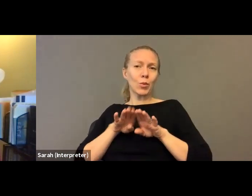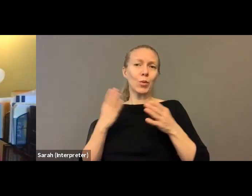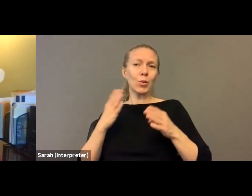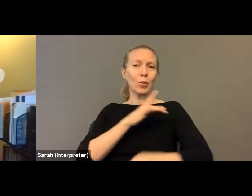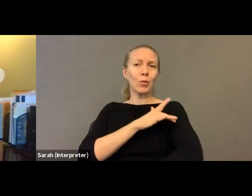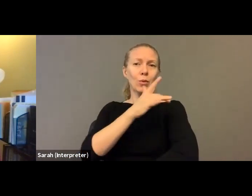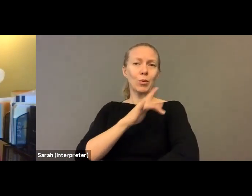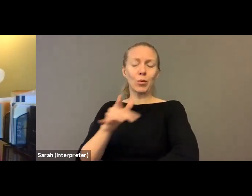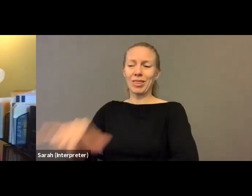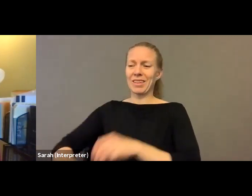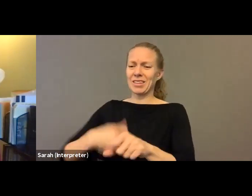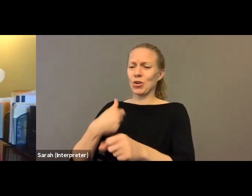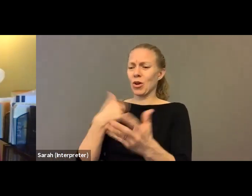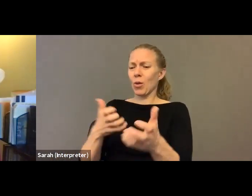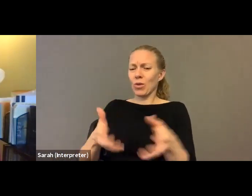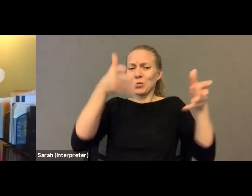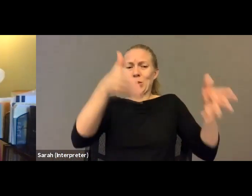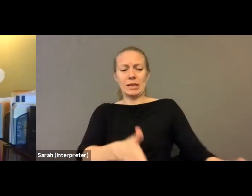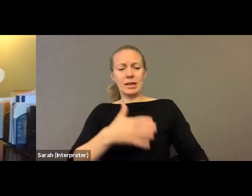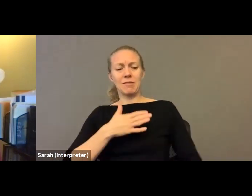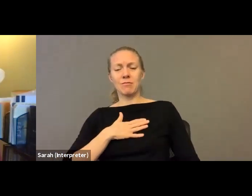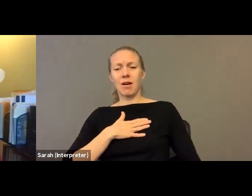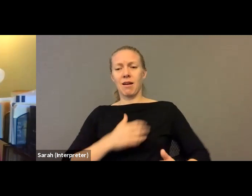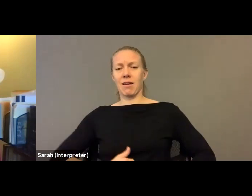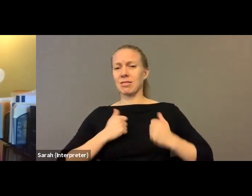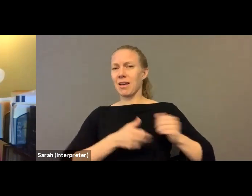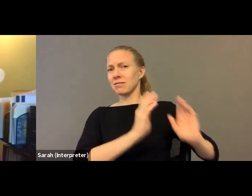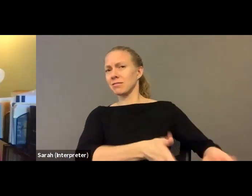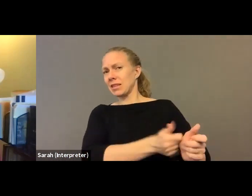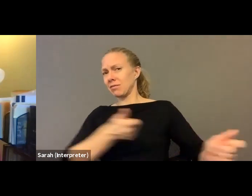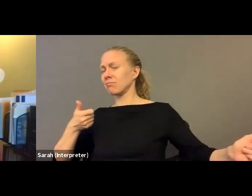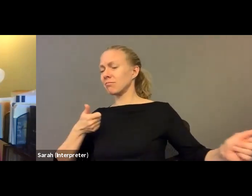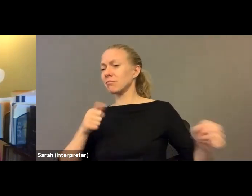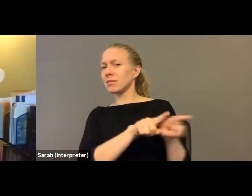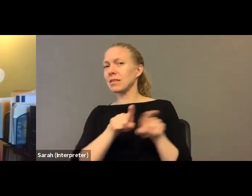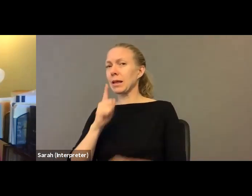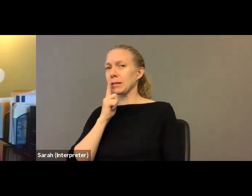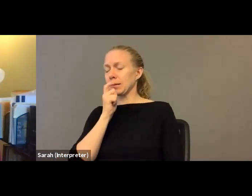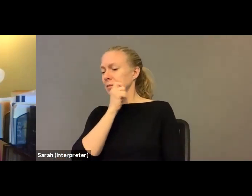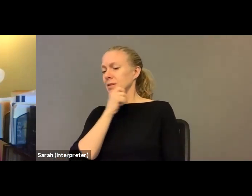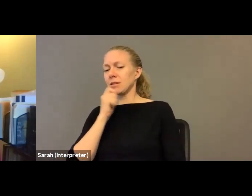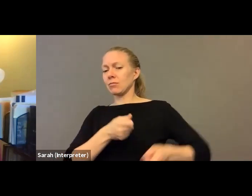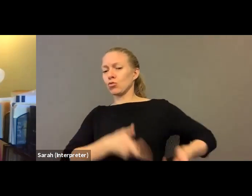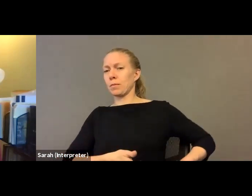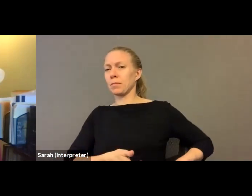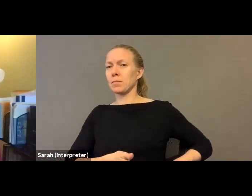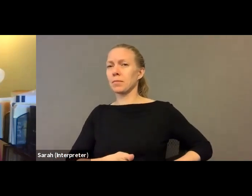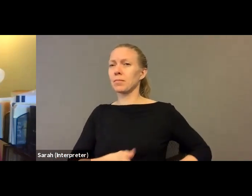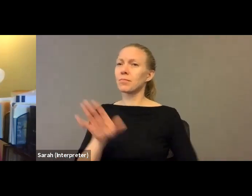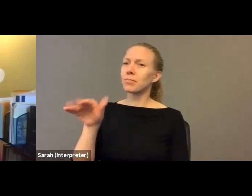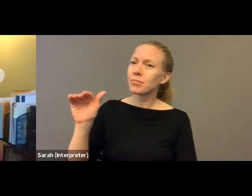road. Chris of the roses in his chest saying, you will be a great